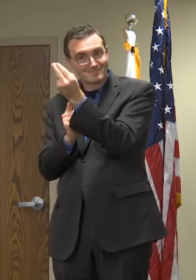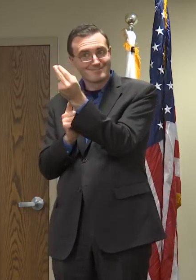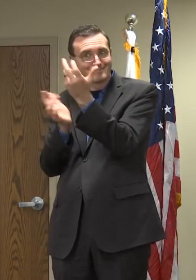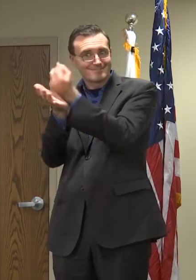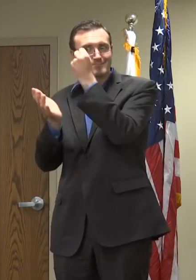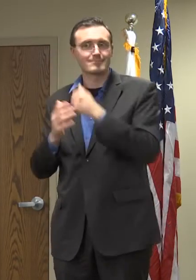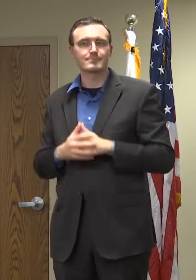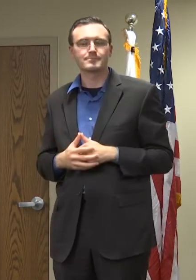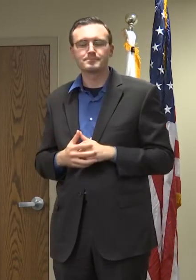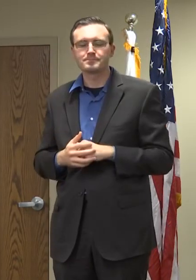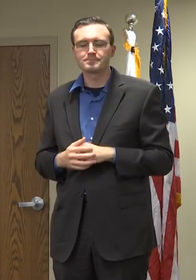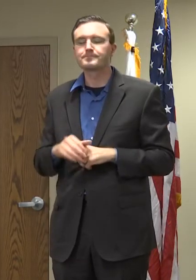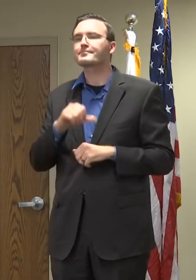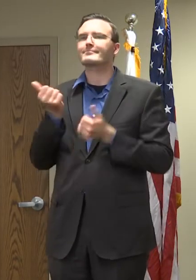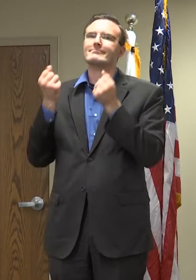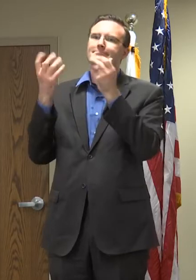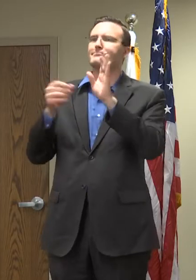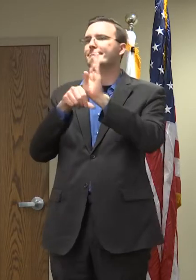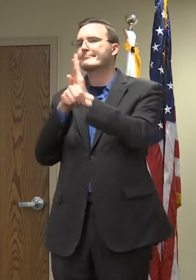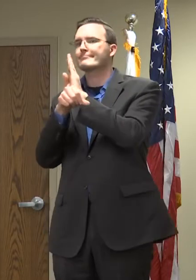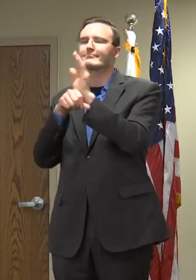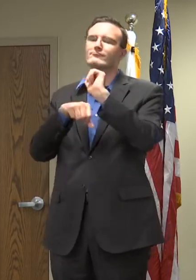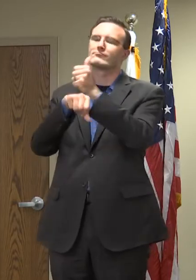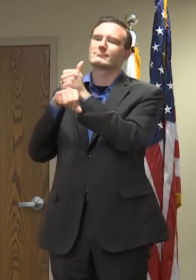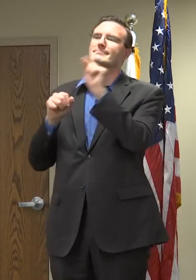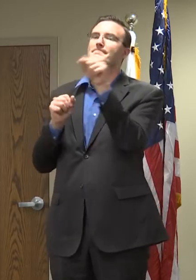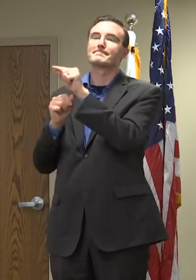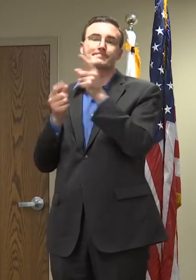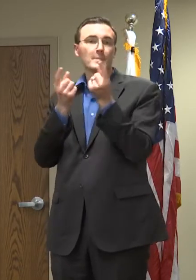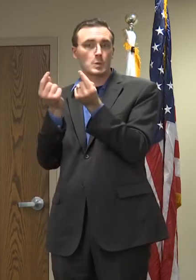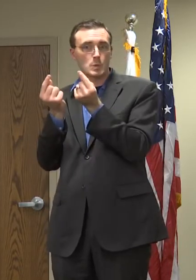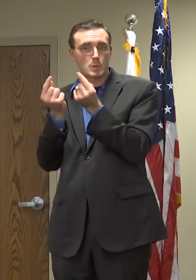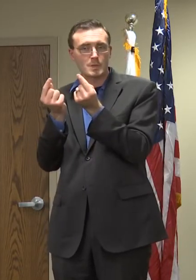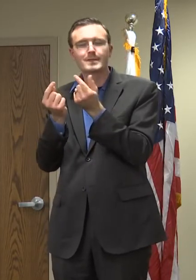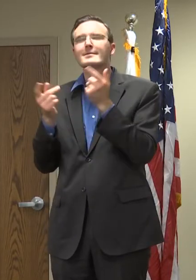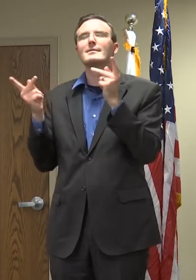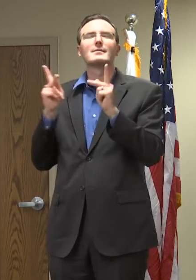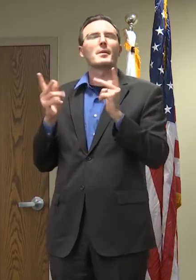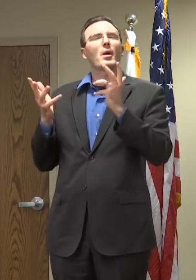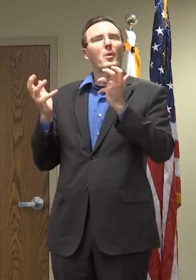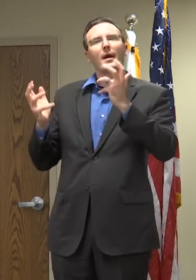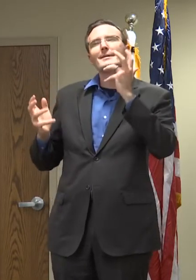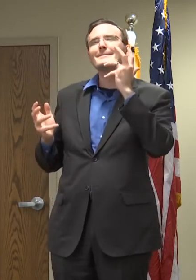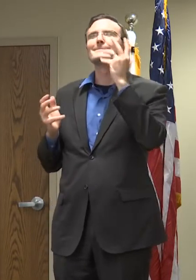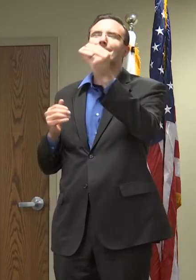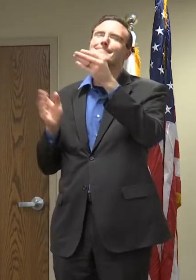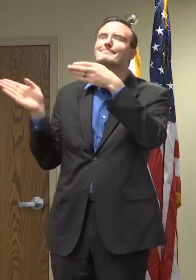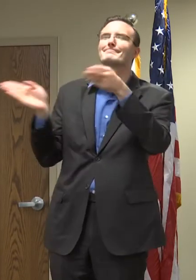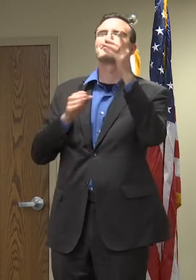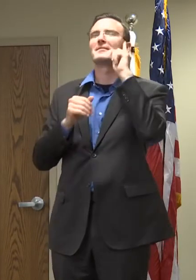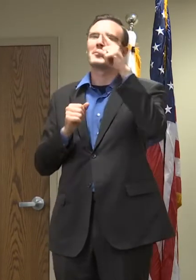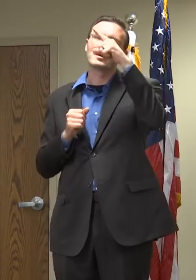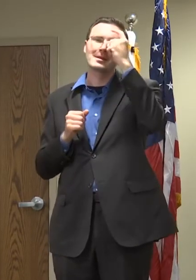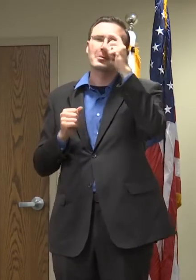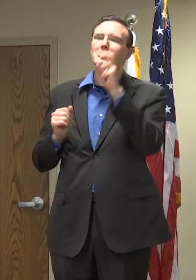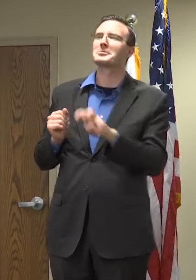happening a lot with many of our businesses and establishments is people want to get away and make summer travel plans,